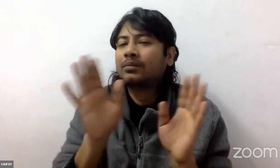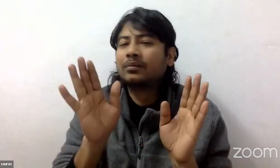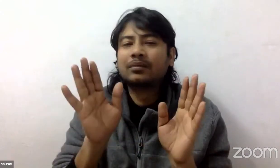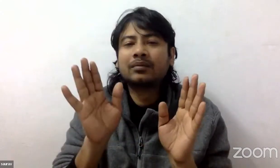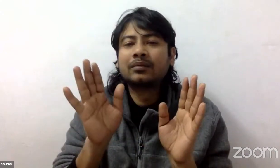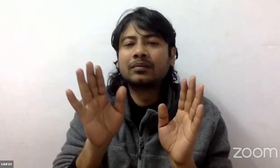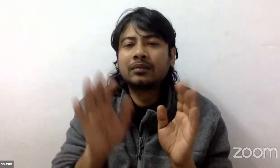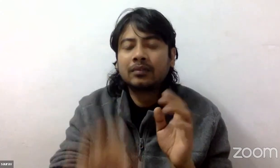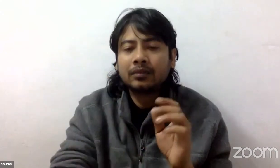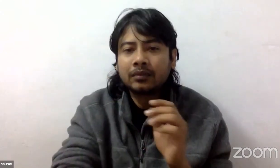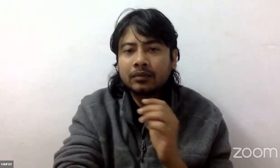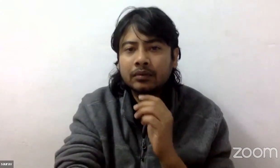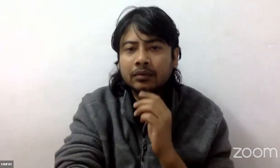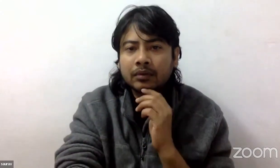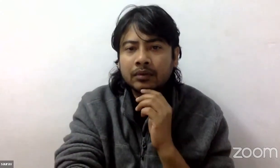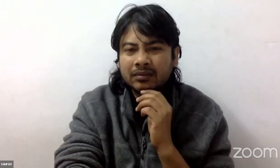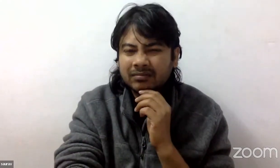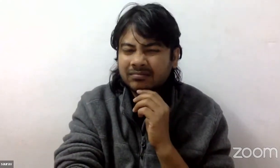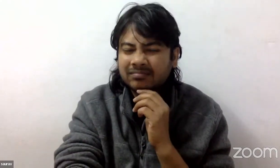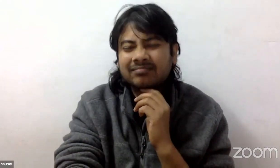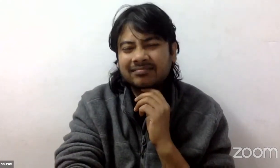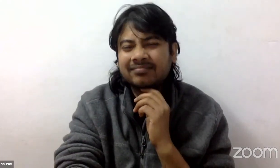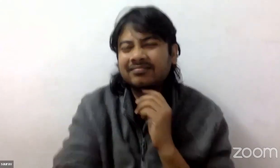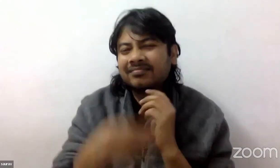Saurabh Prabhu, can I continue the list?